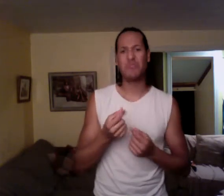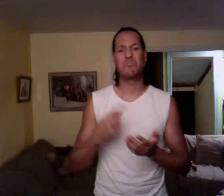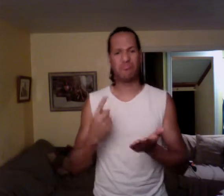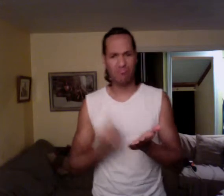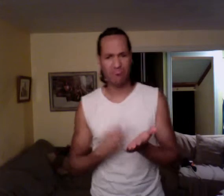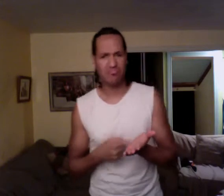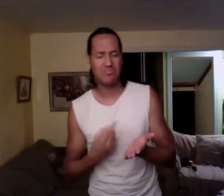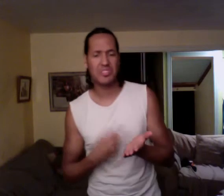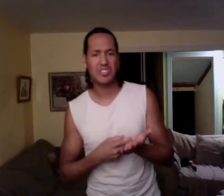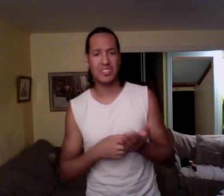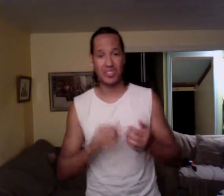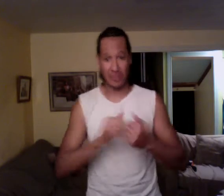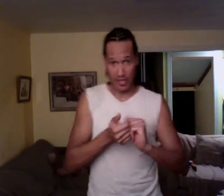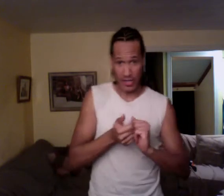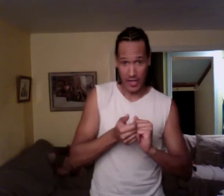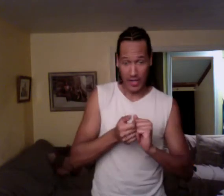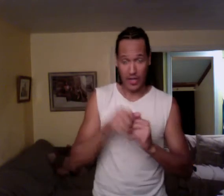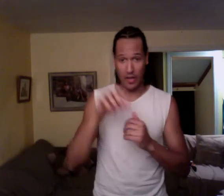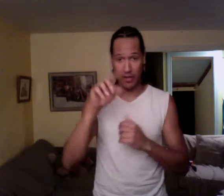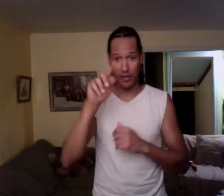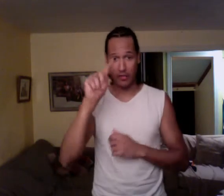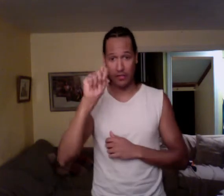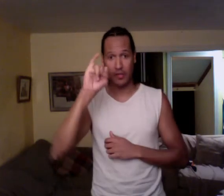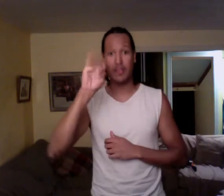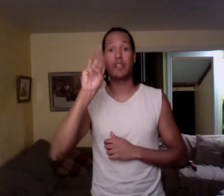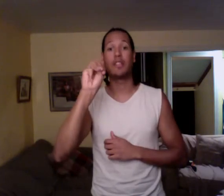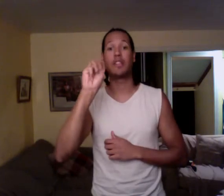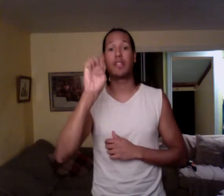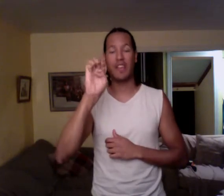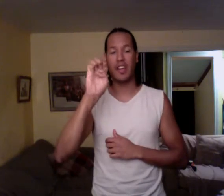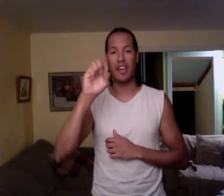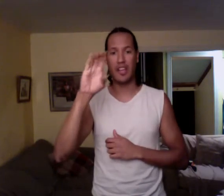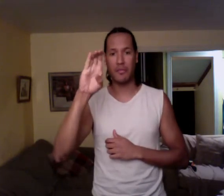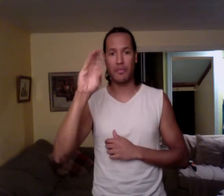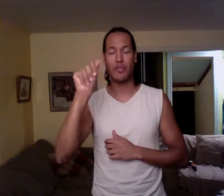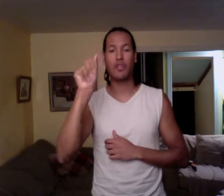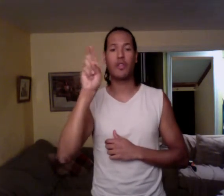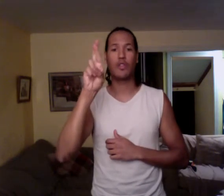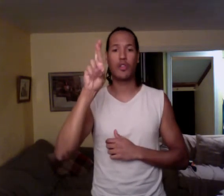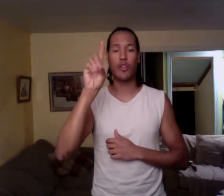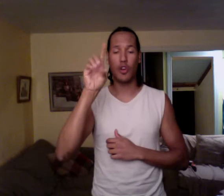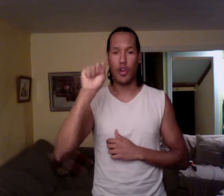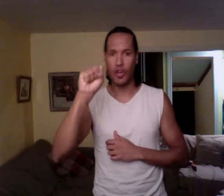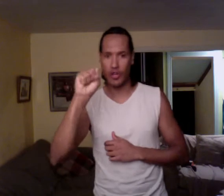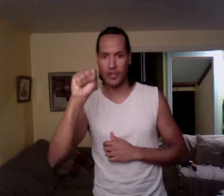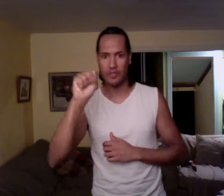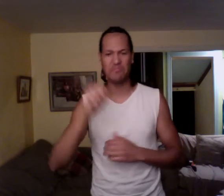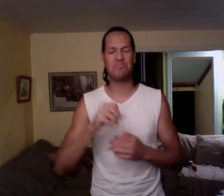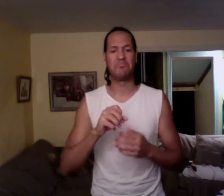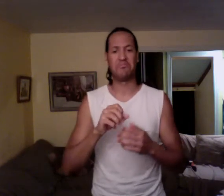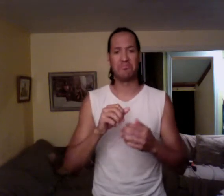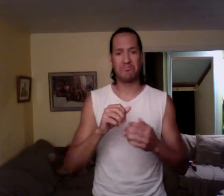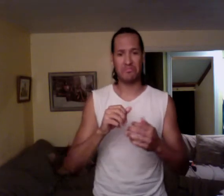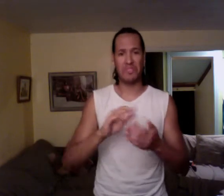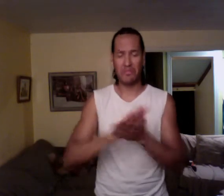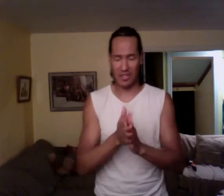get translated and become checks. That process and how it happens. It's actually less